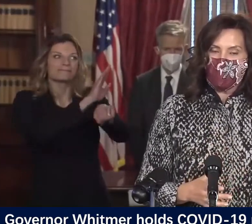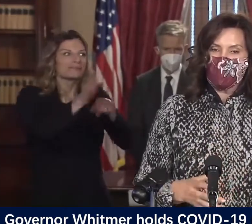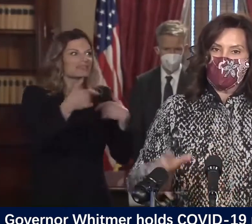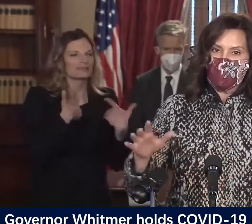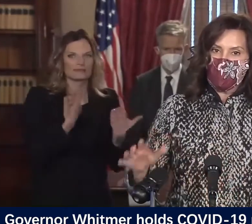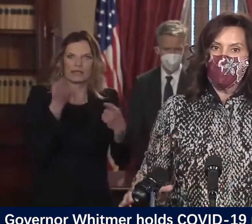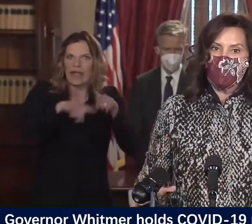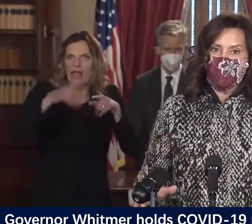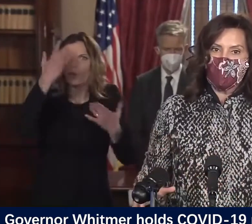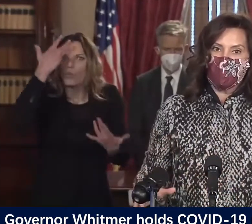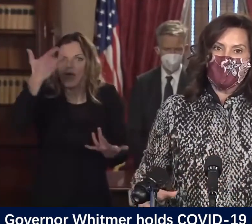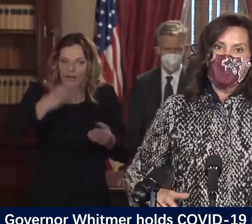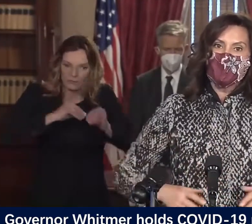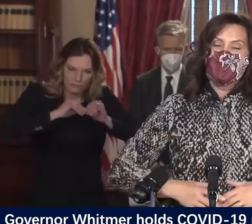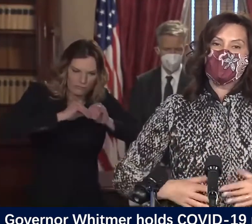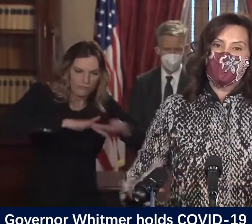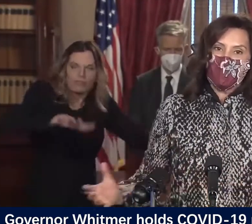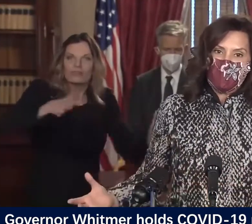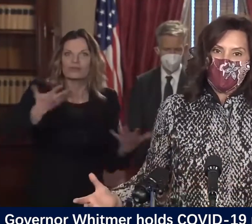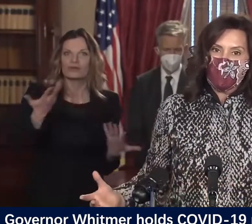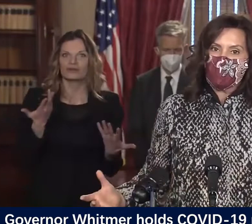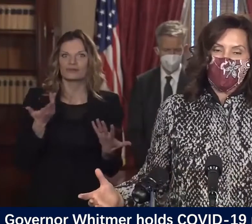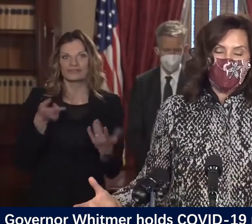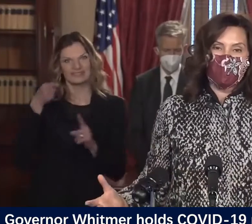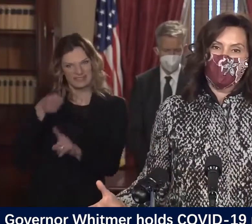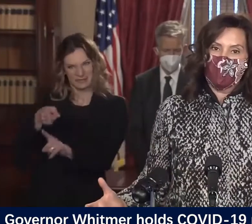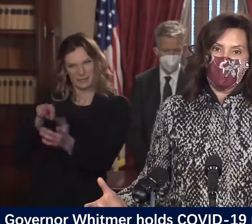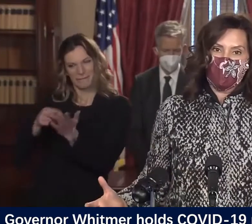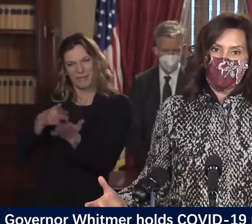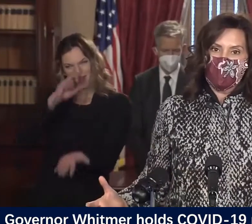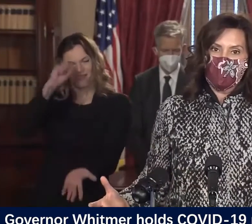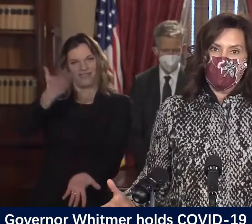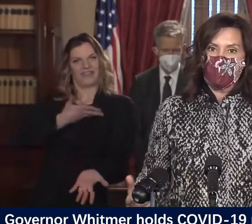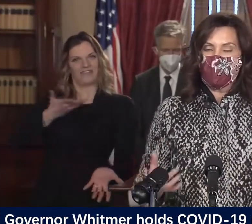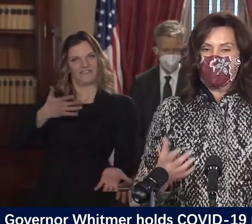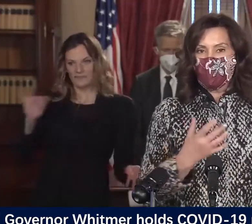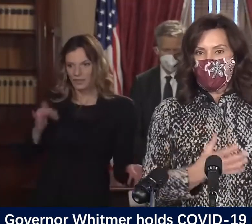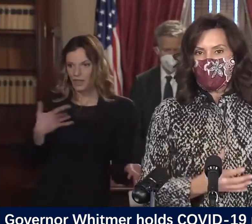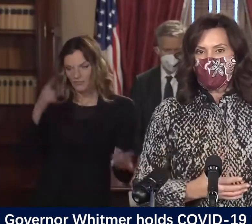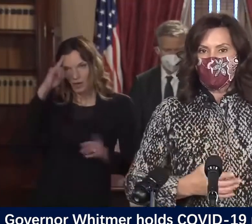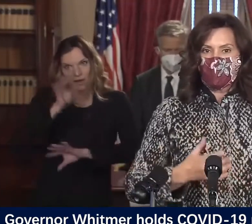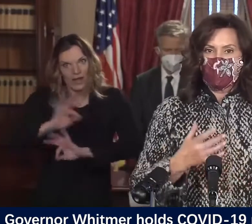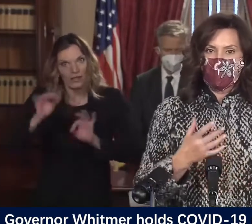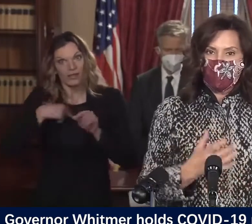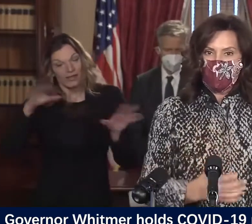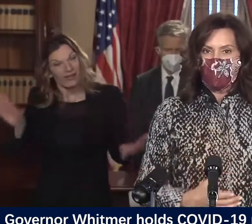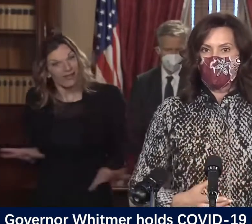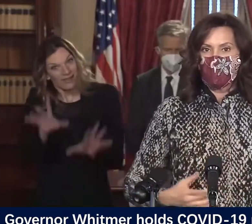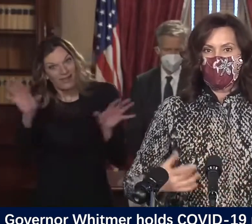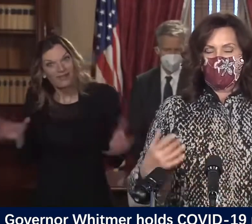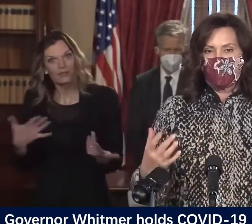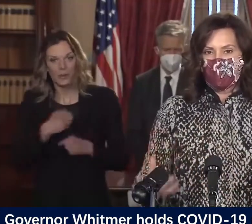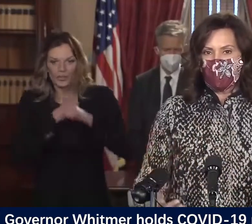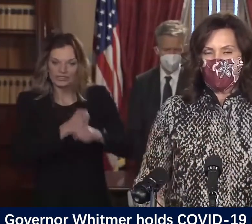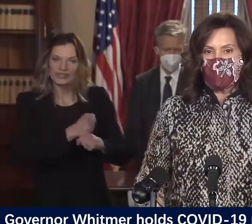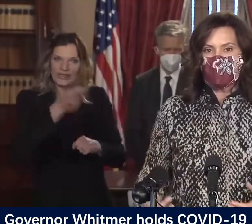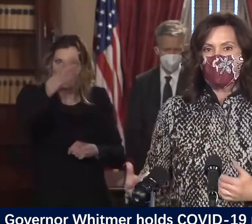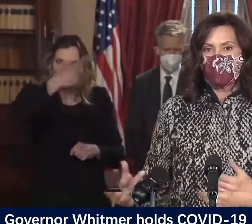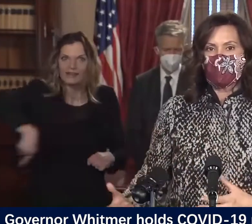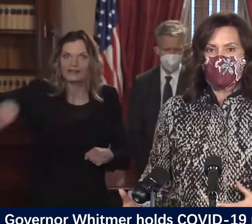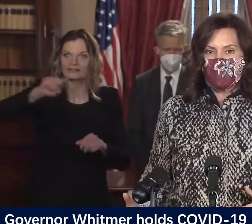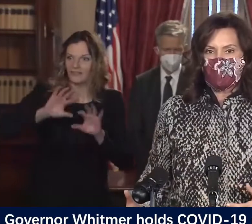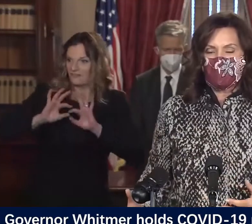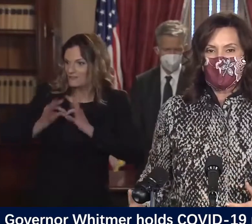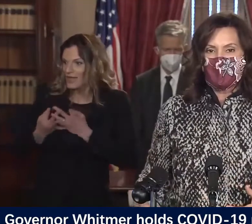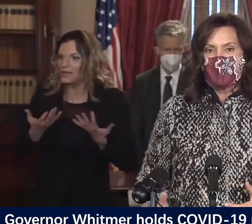others safe and to keep COVID down, that's what undermines all of the work we're trying to do to protect our hospitals and our healthcare workers and our families